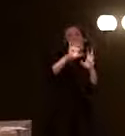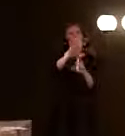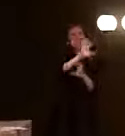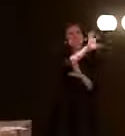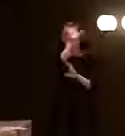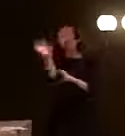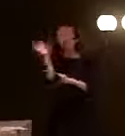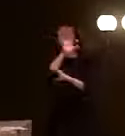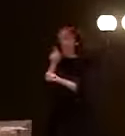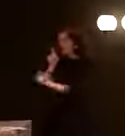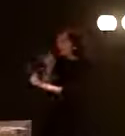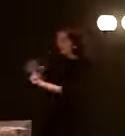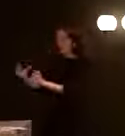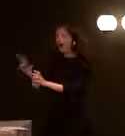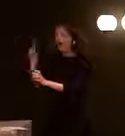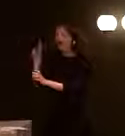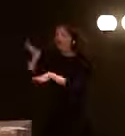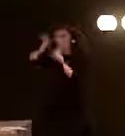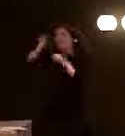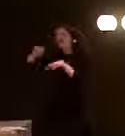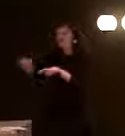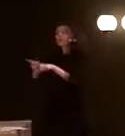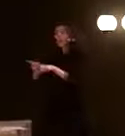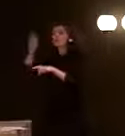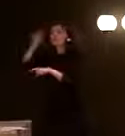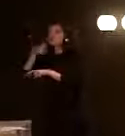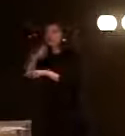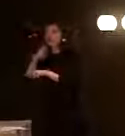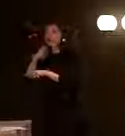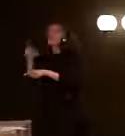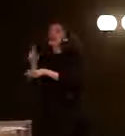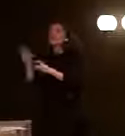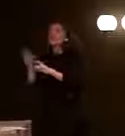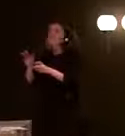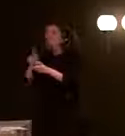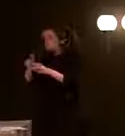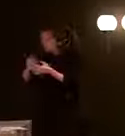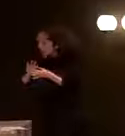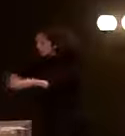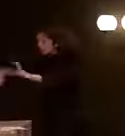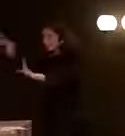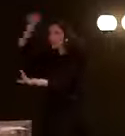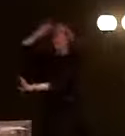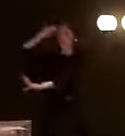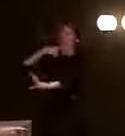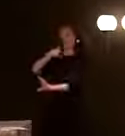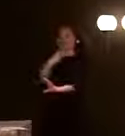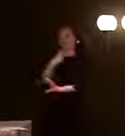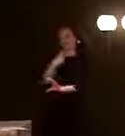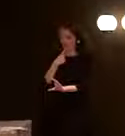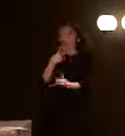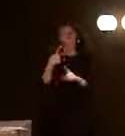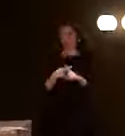So if we talk about day and night again, and if you're doing in science solar rotation, you might want to explore Monet's